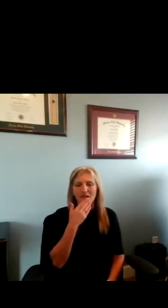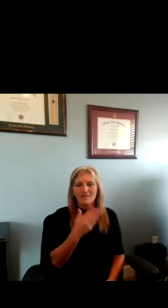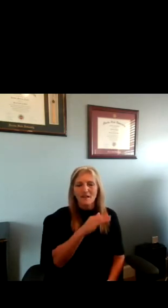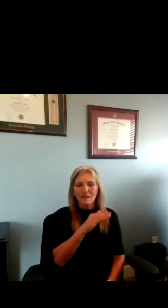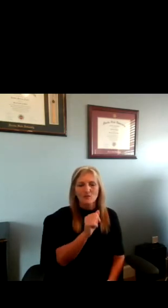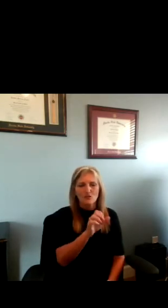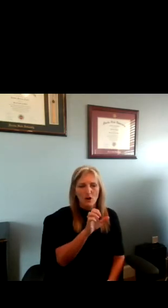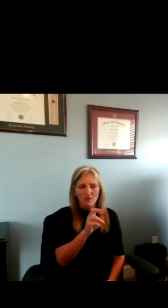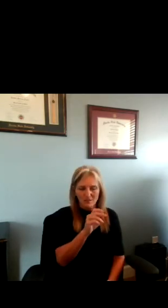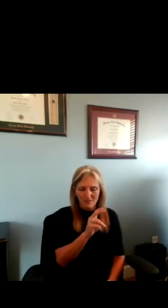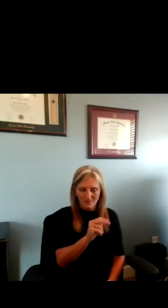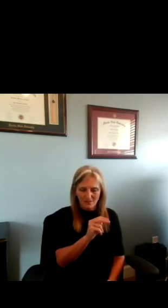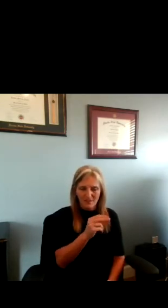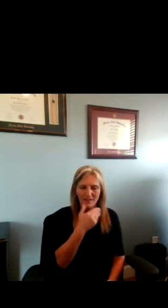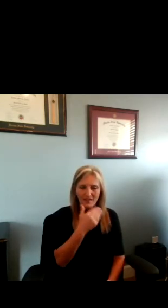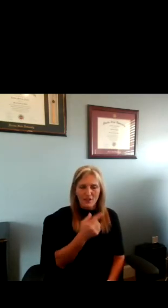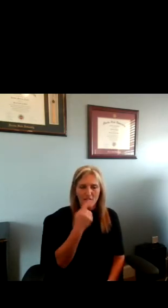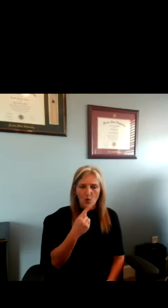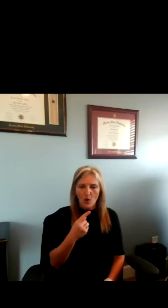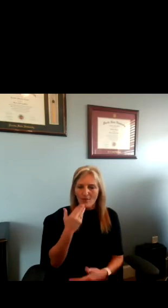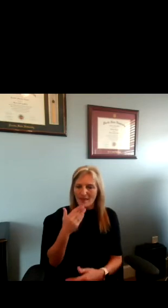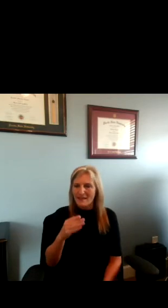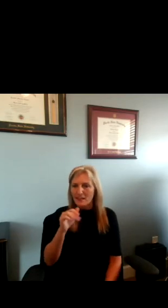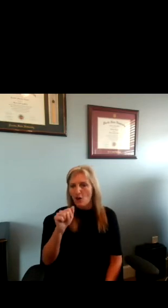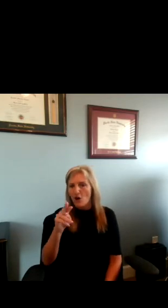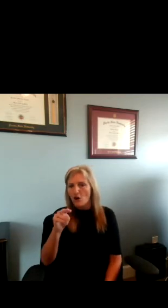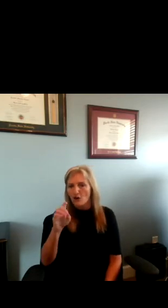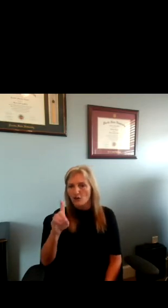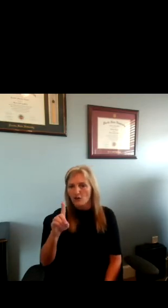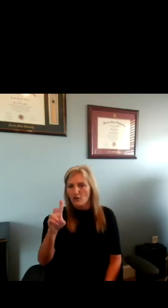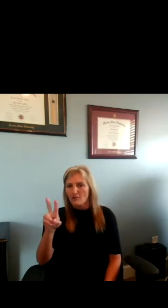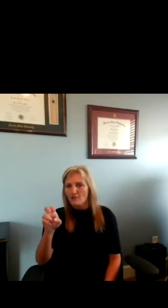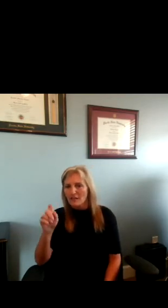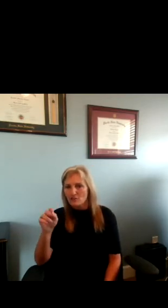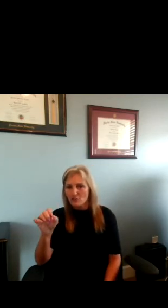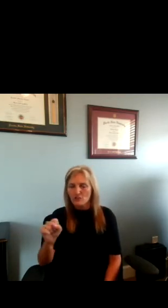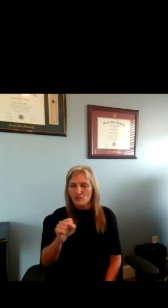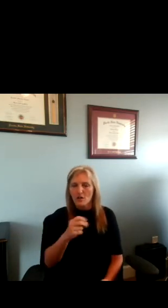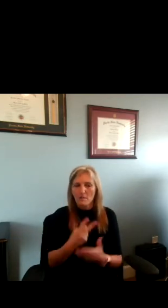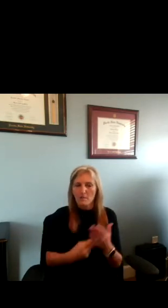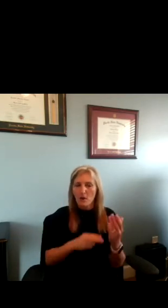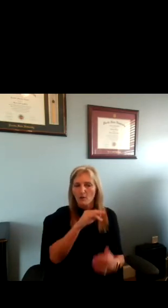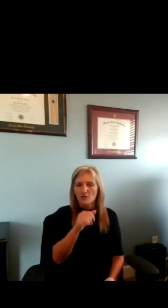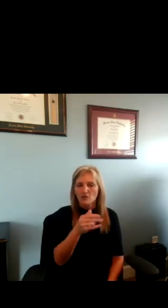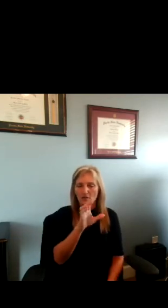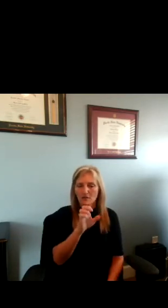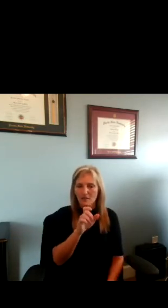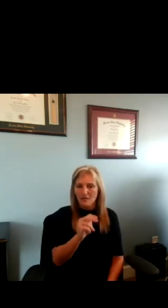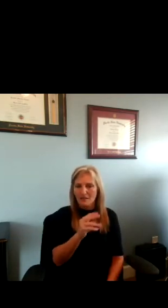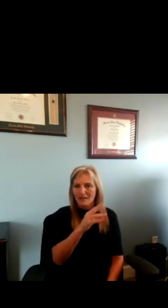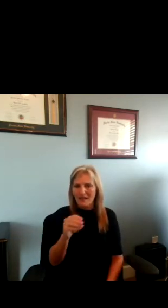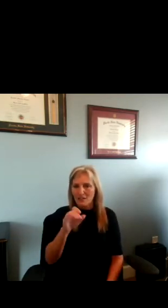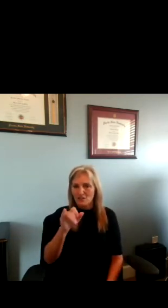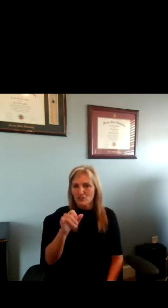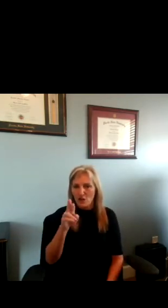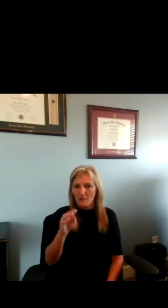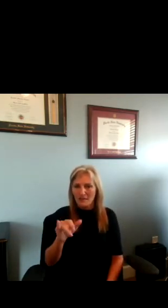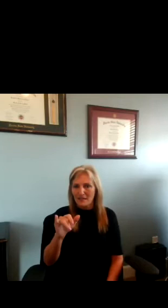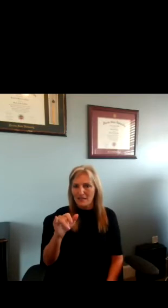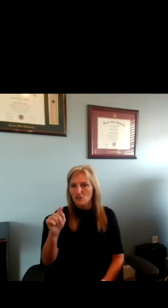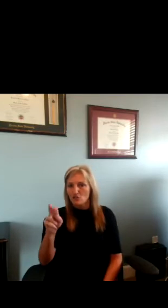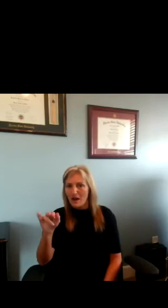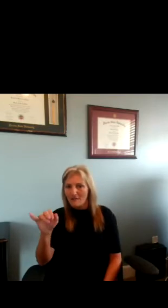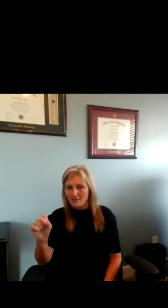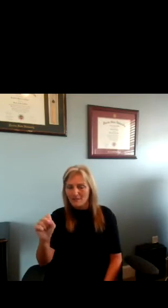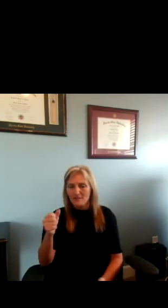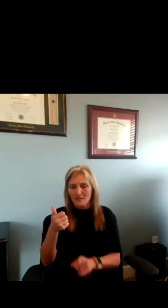by thanking Arnold Ventures, Jocelyn and Jeremy Travis for supporting our work. And I want to welcome everyone